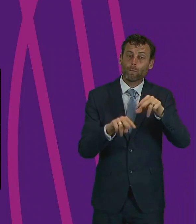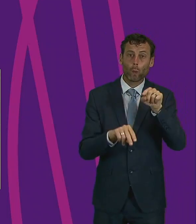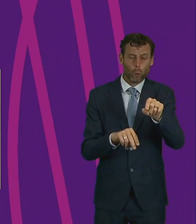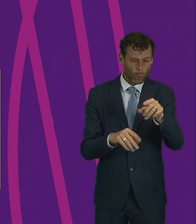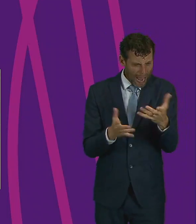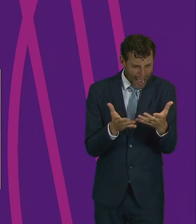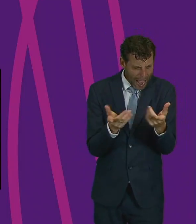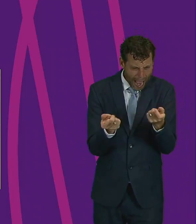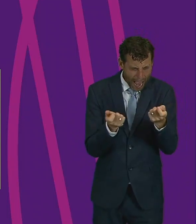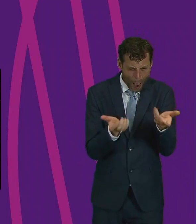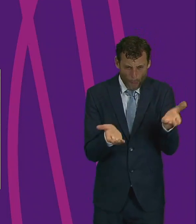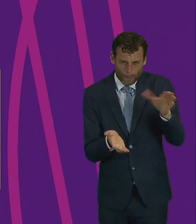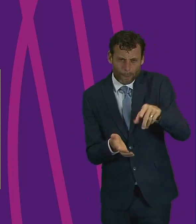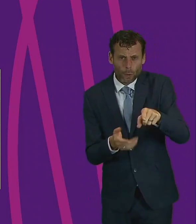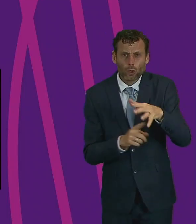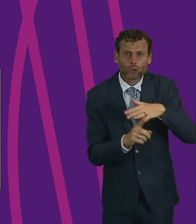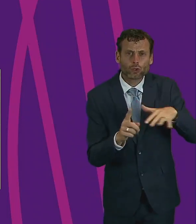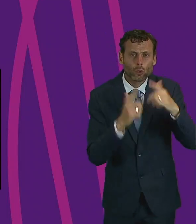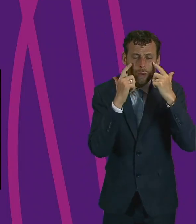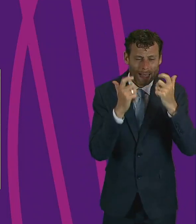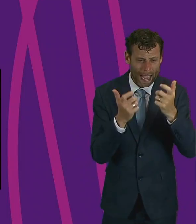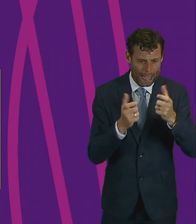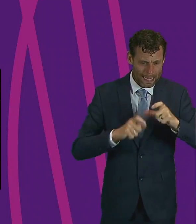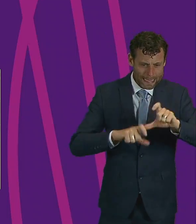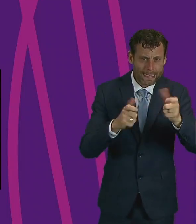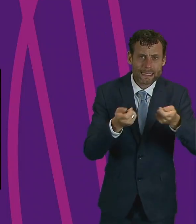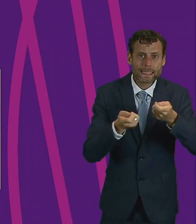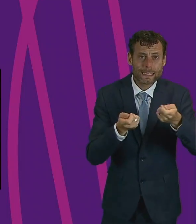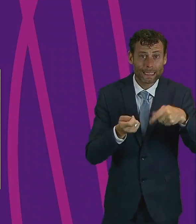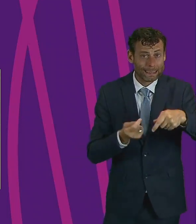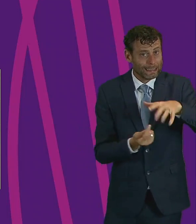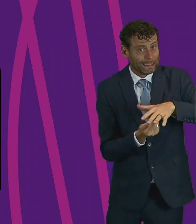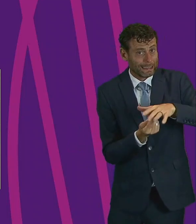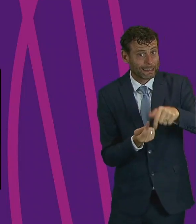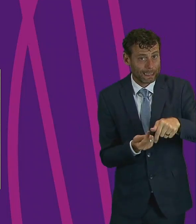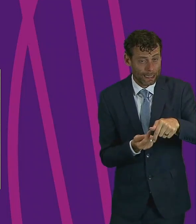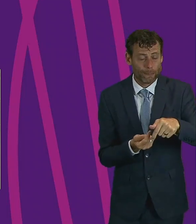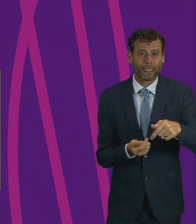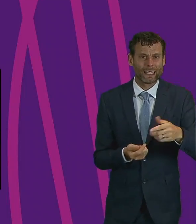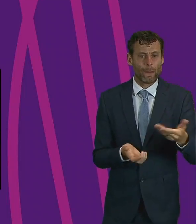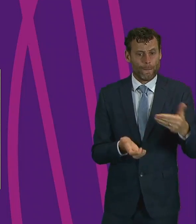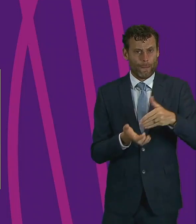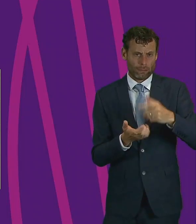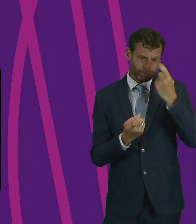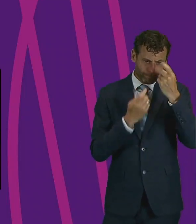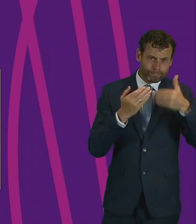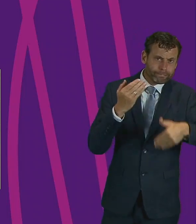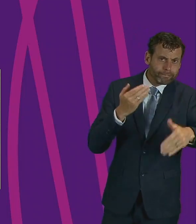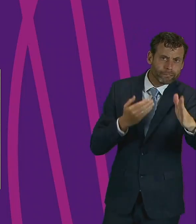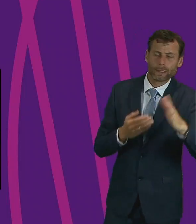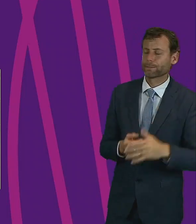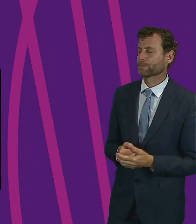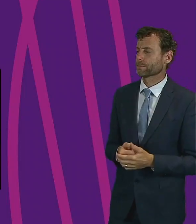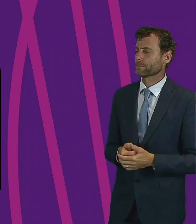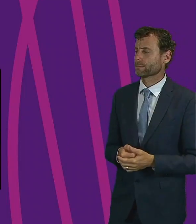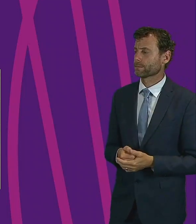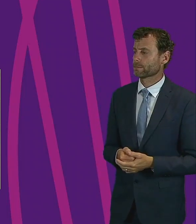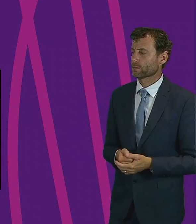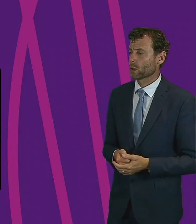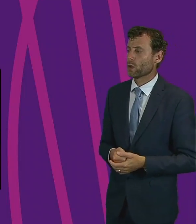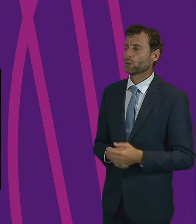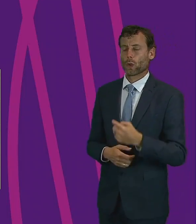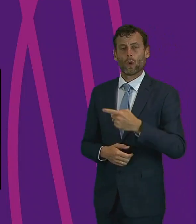be taking place there. That is an immediate but also a long-term prospect for us. In the coming weeks,